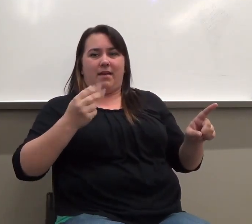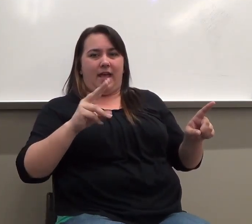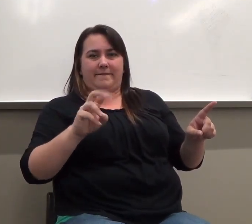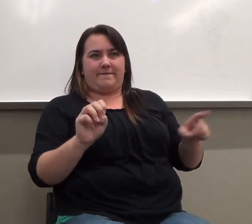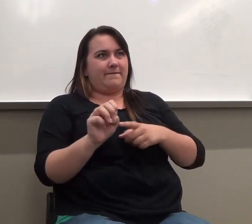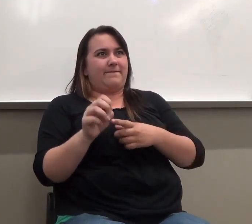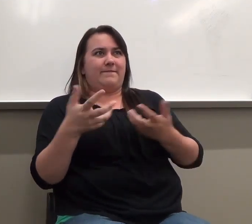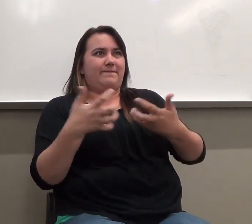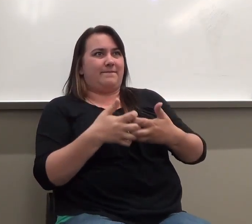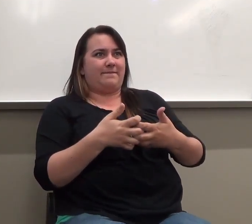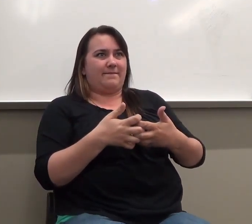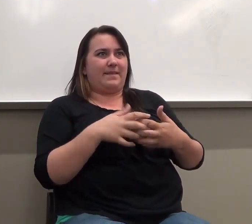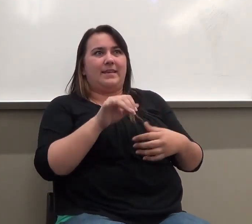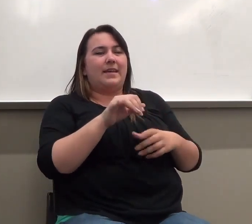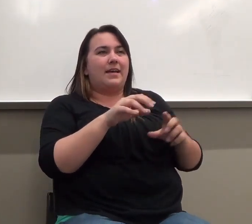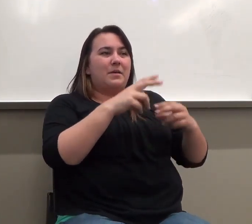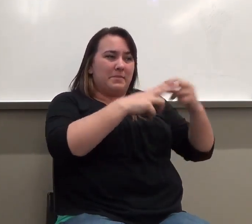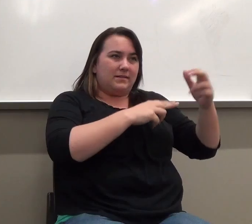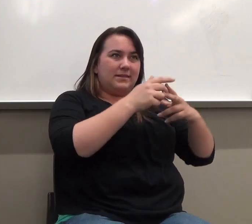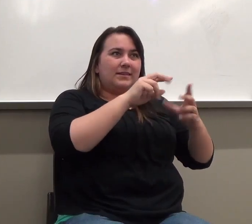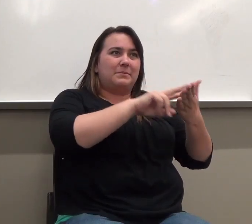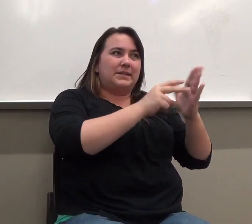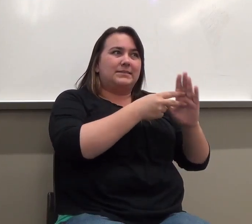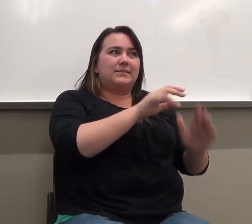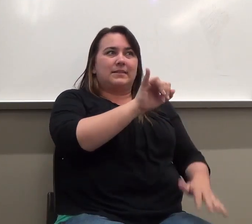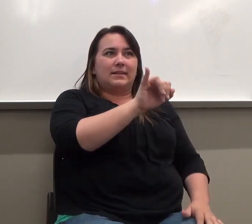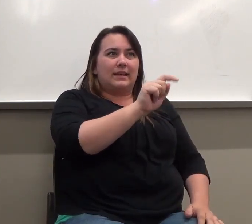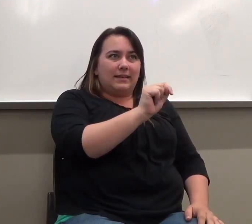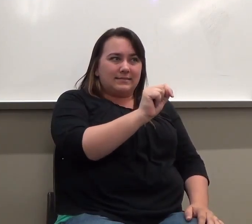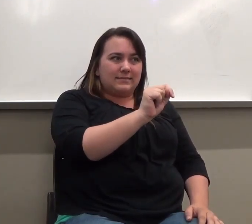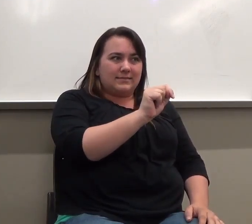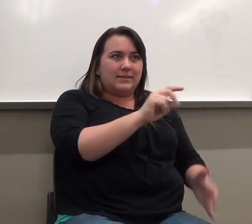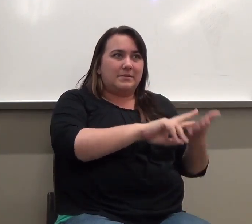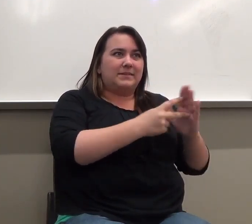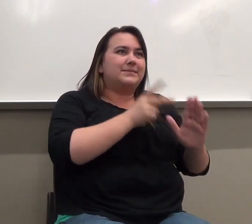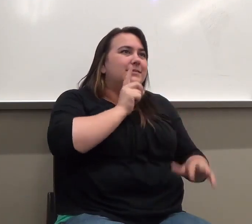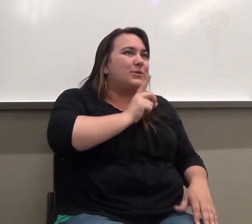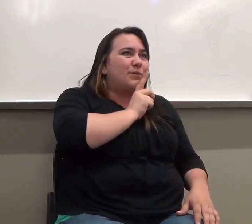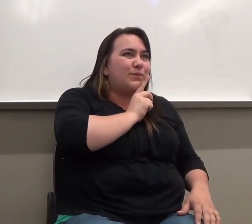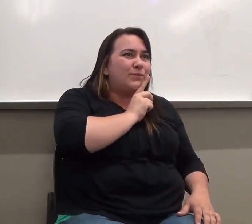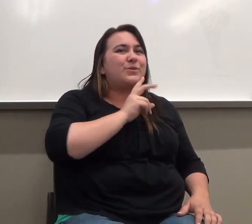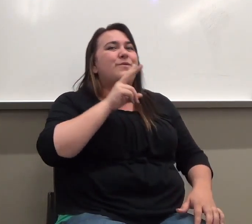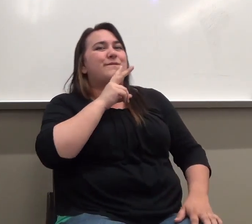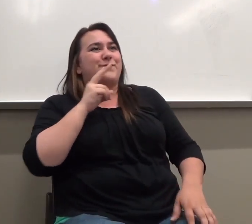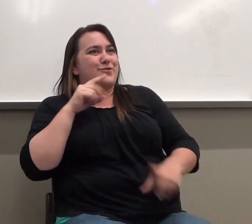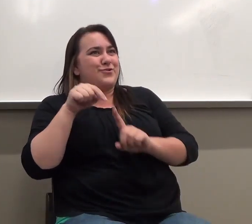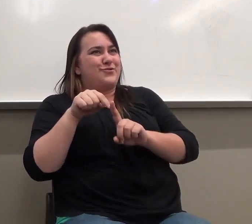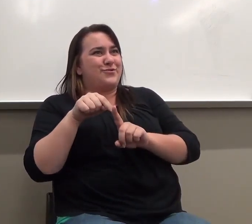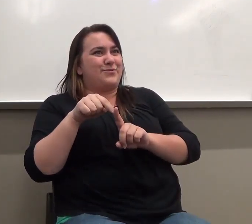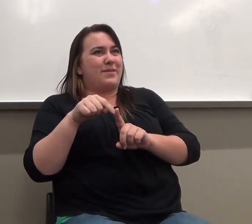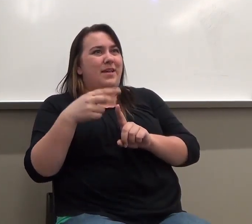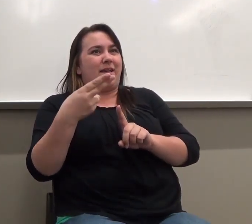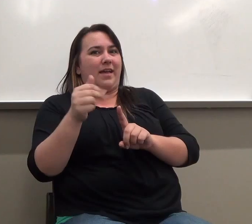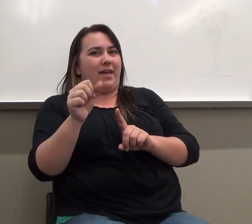not wrong, okay? But it is pointing out to you that it recognizes building as the